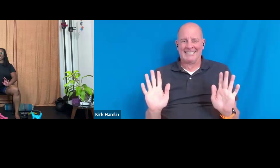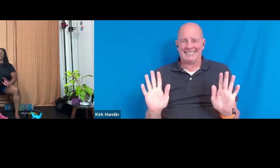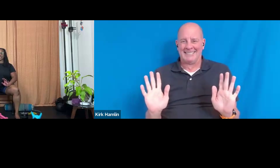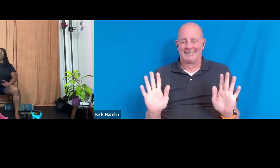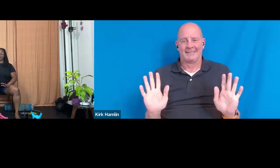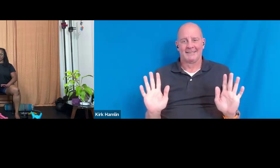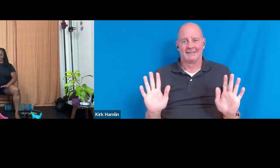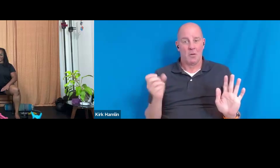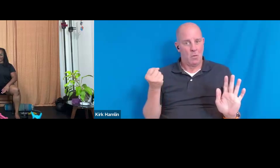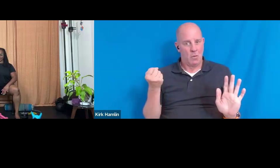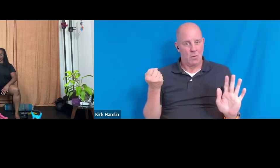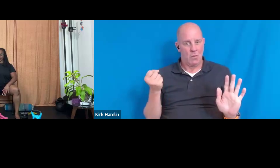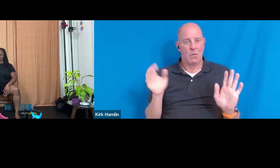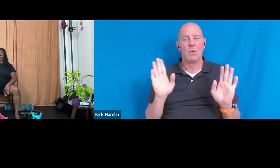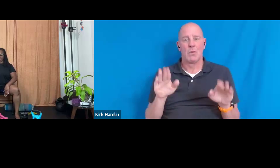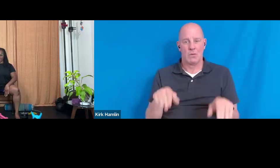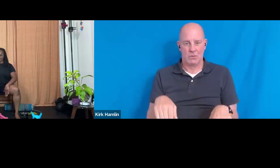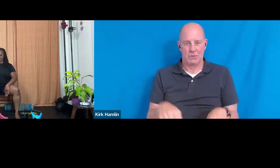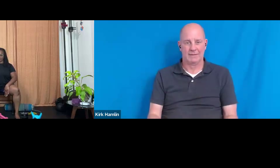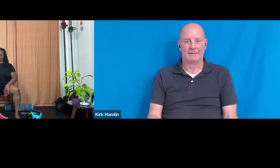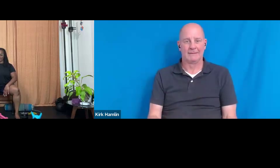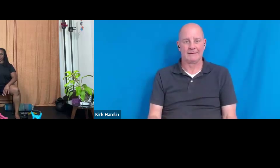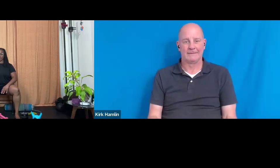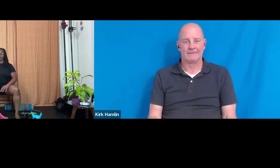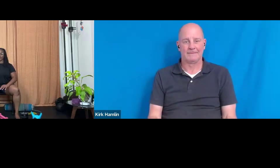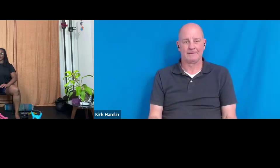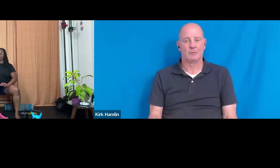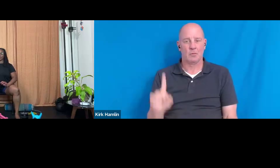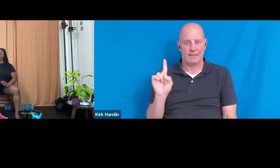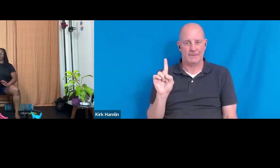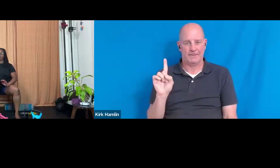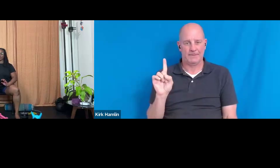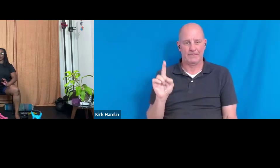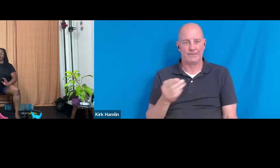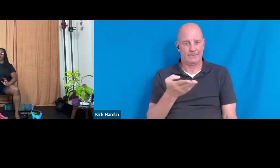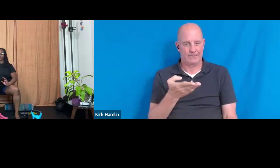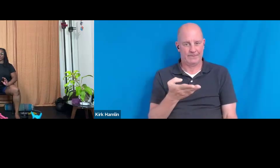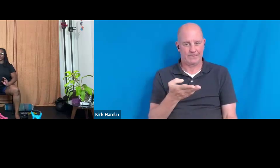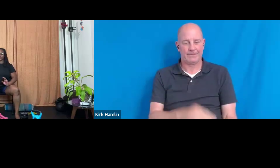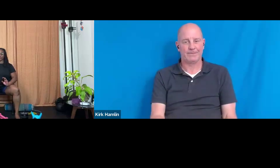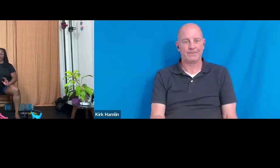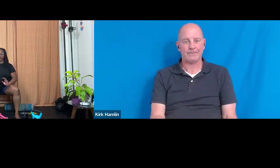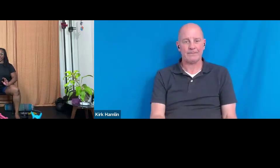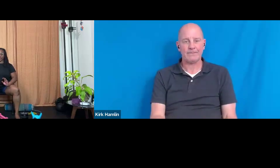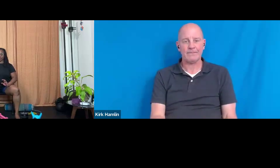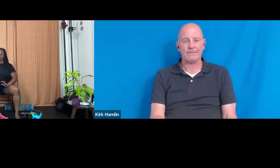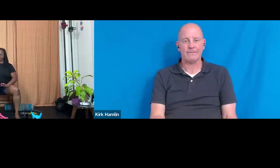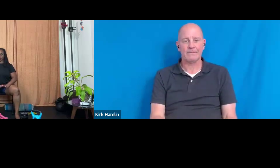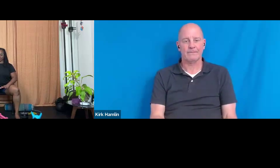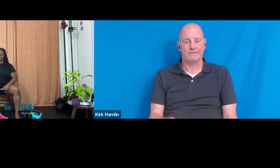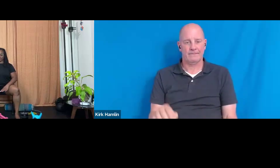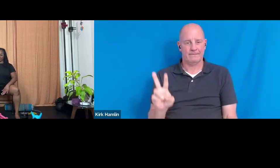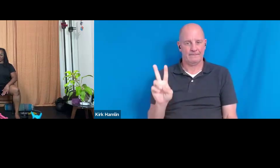second. Lower it down. That's one. Coming up with control